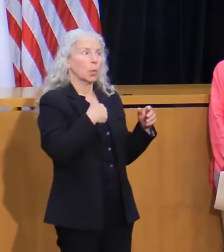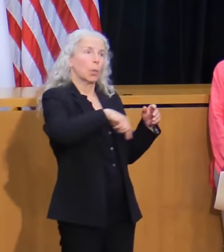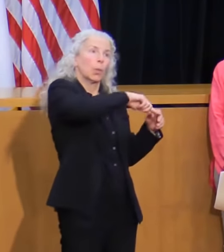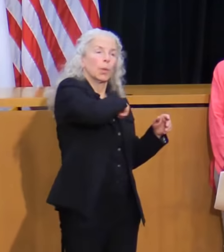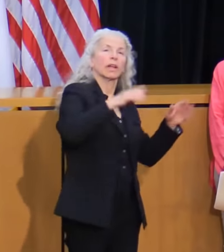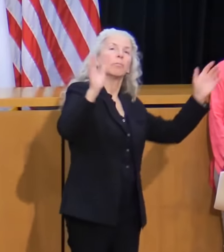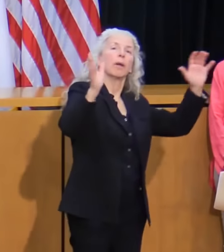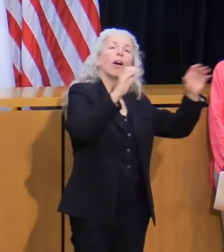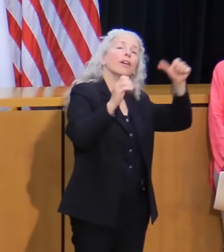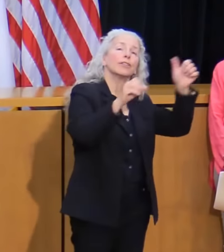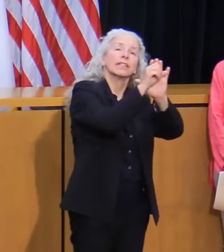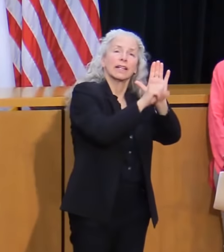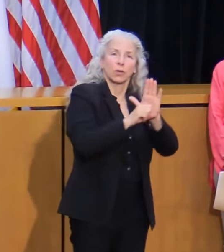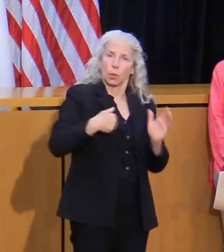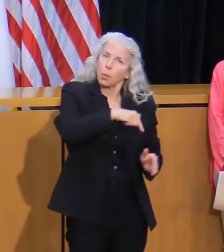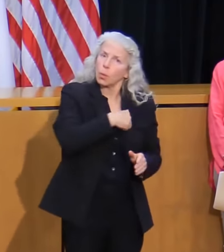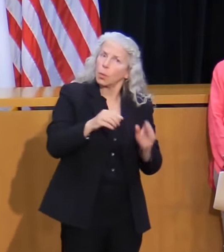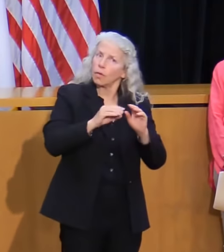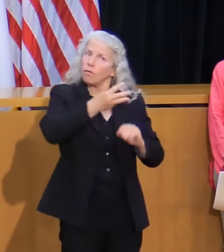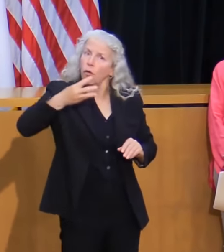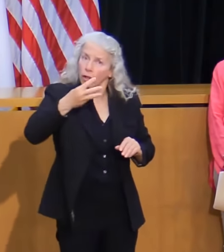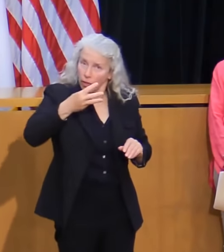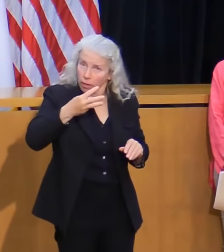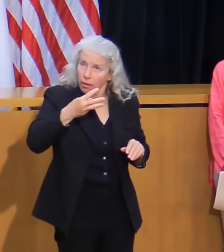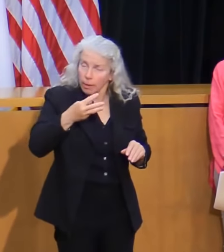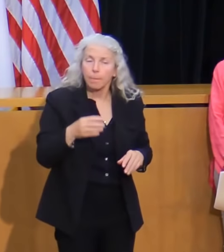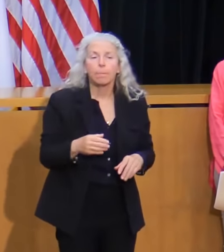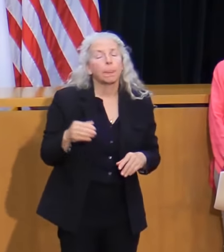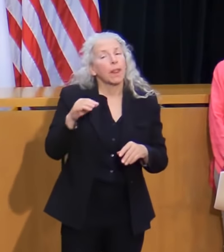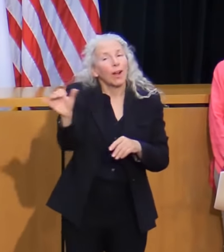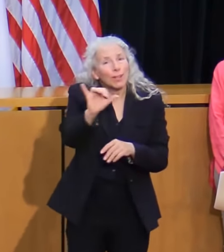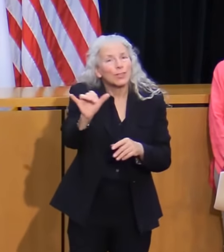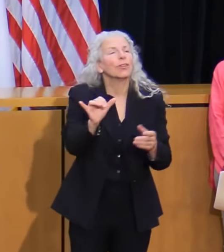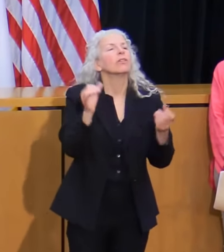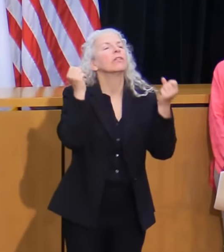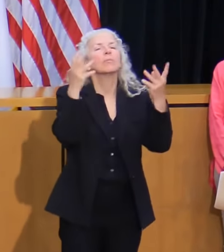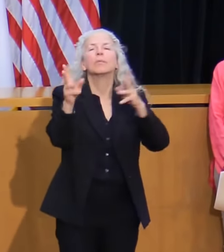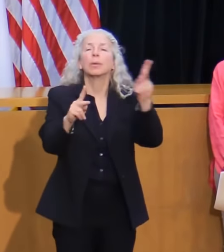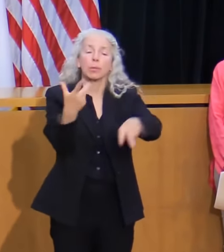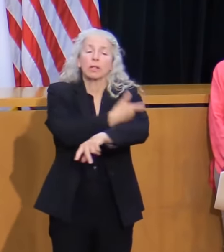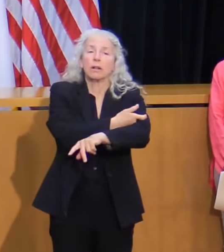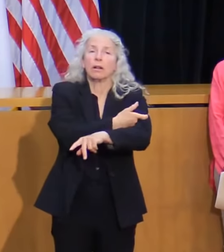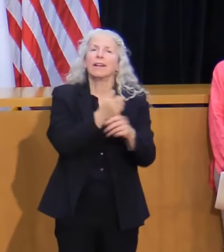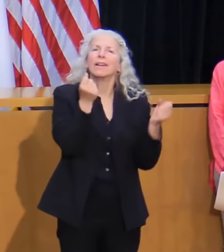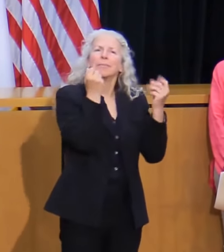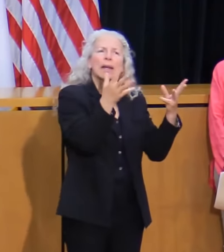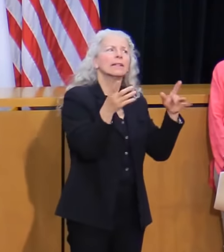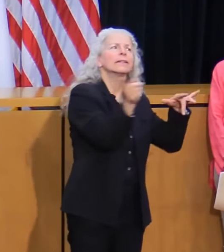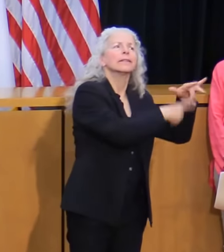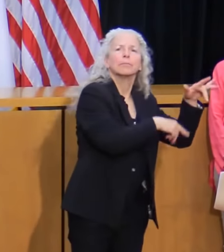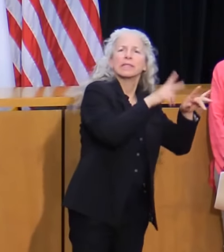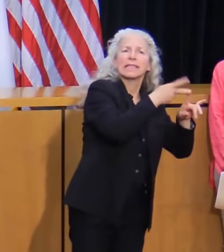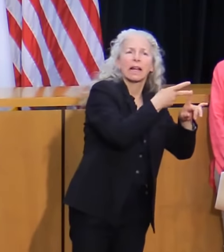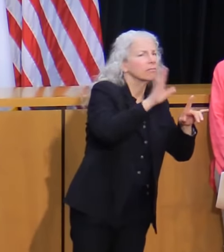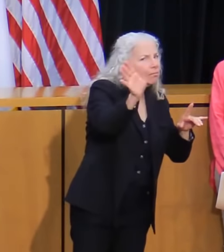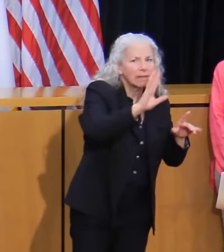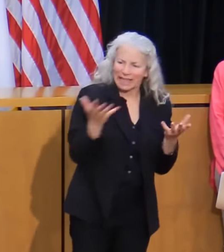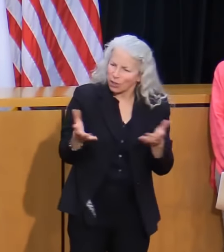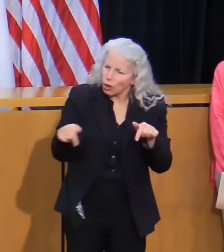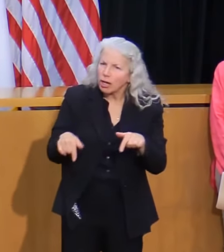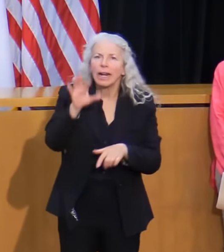at ensuring that everyone gets a second dose. Over 99% of individuals who get a first dose get their second